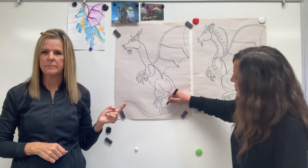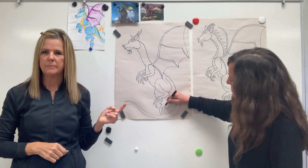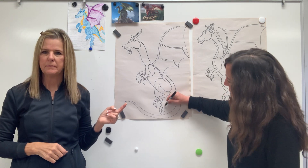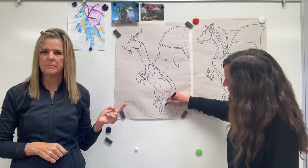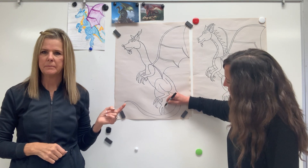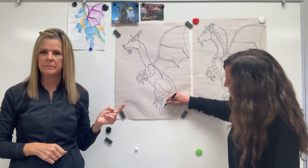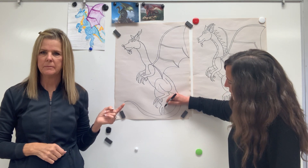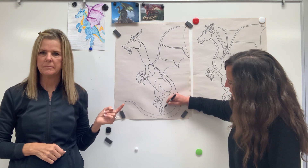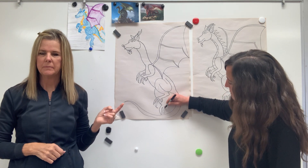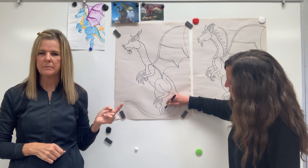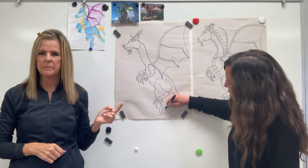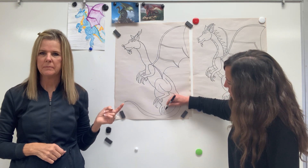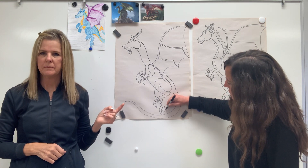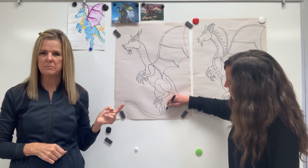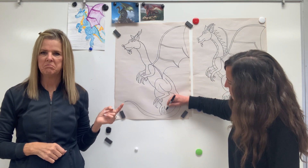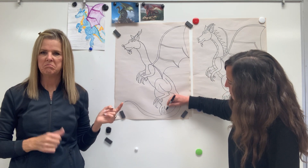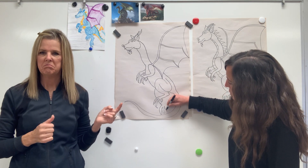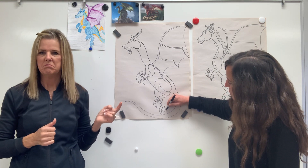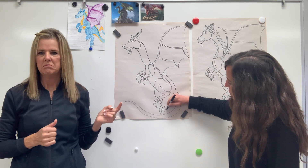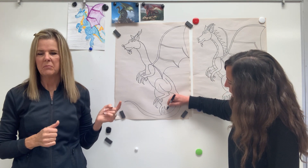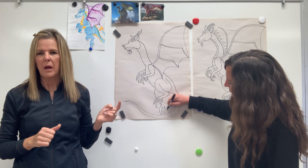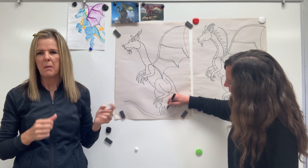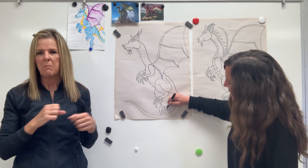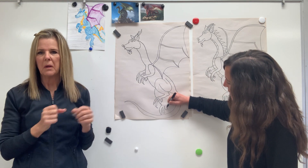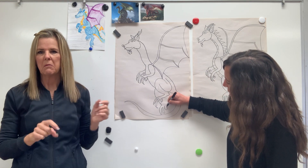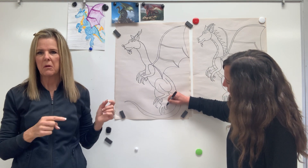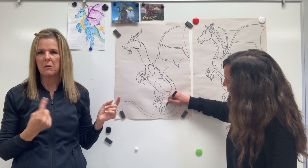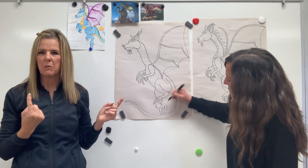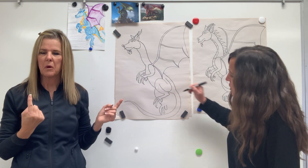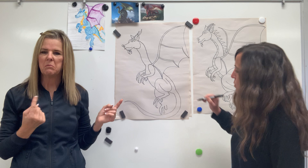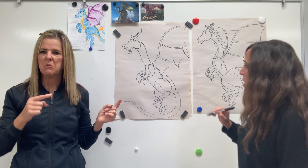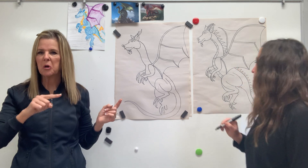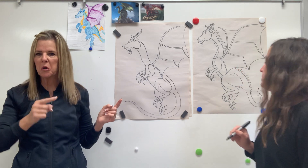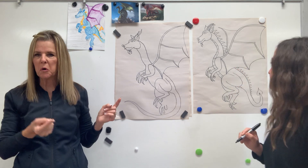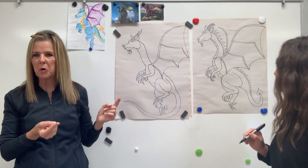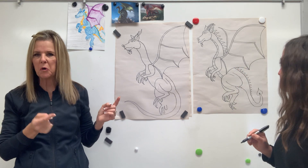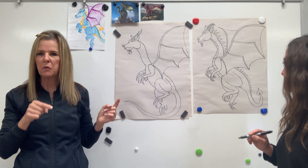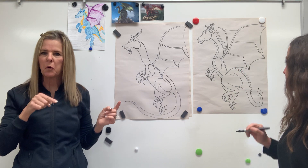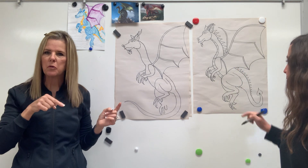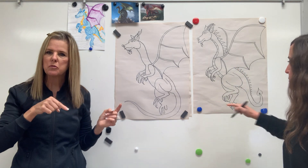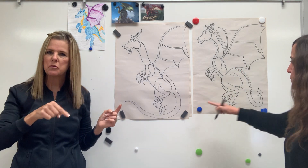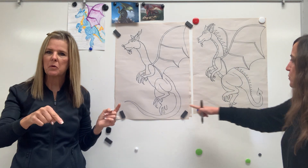And then I'll make another one. It can be curved or it can be more straight, however you want.